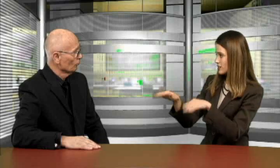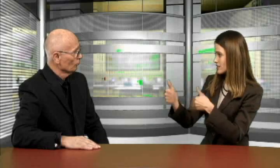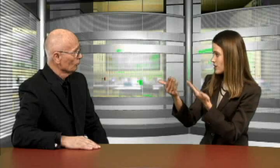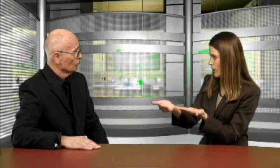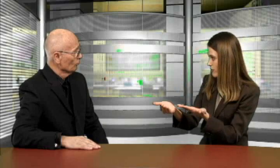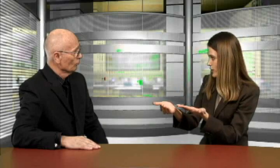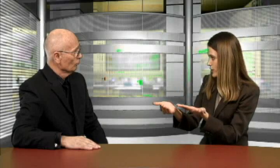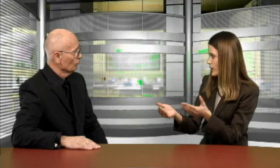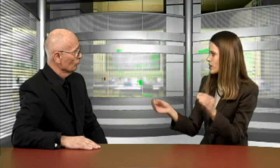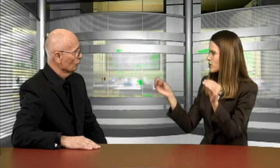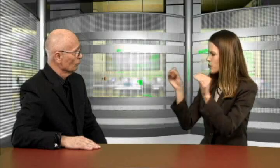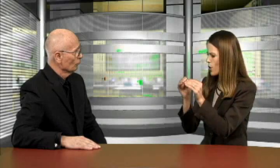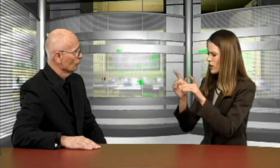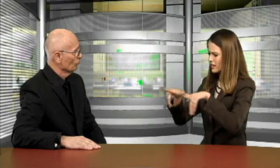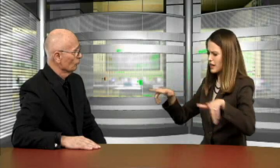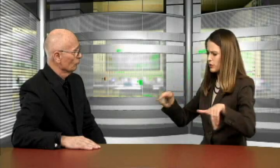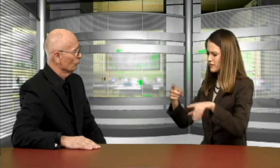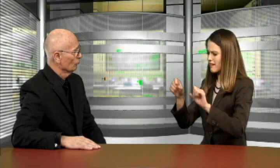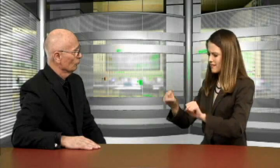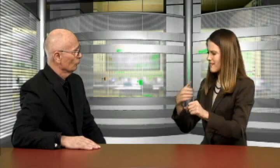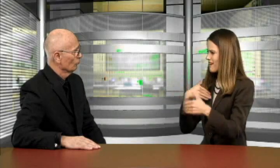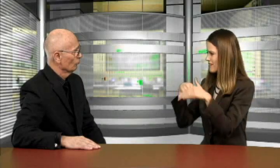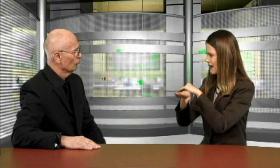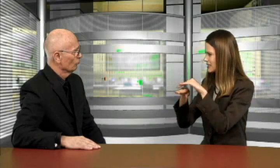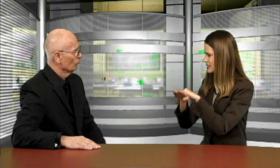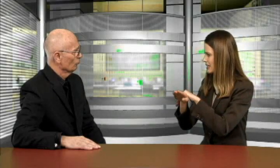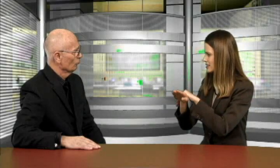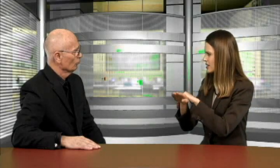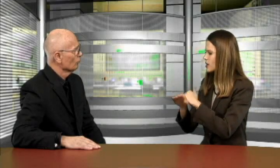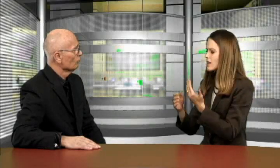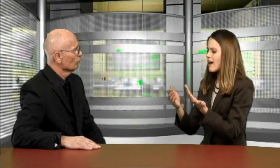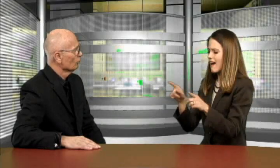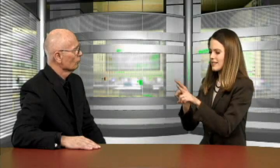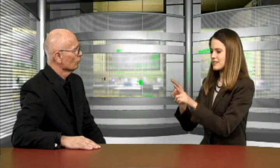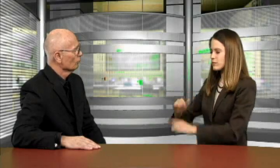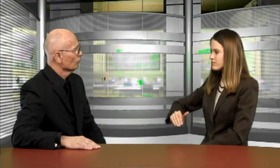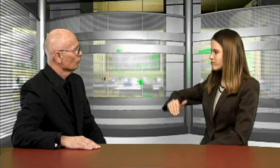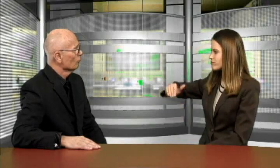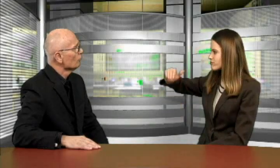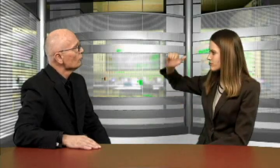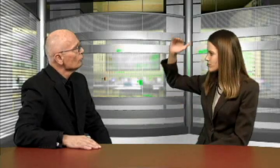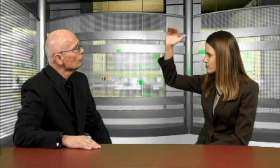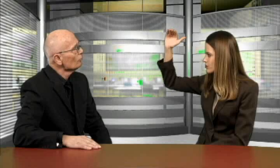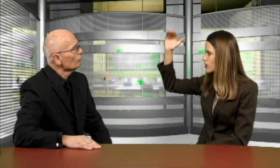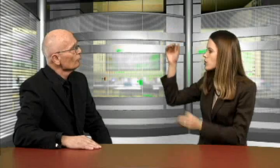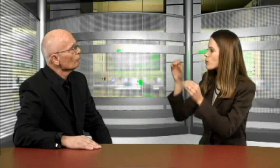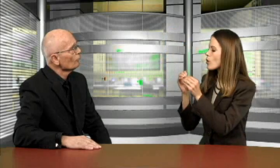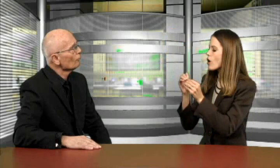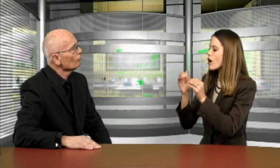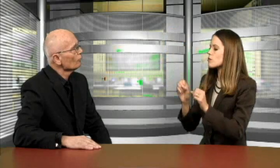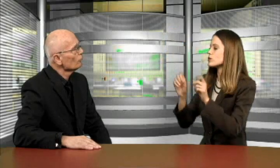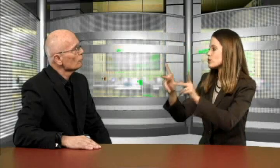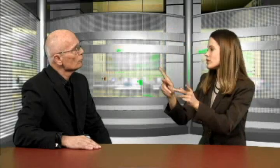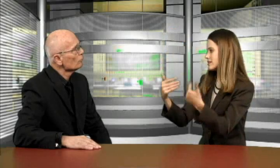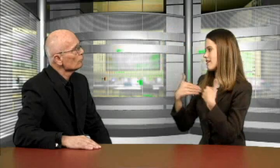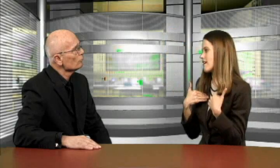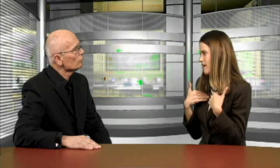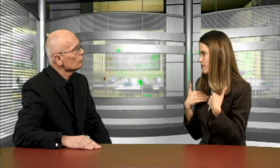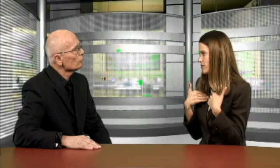Yes, I agree that more education you have and the more language access that's given as a person grows up, it